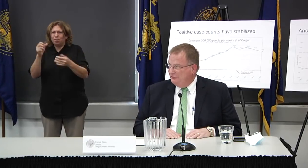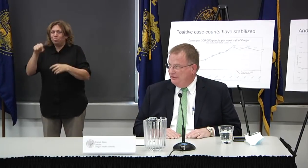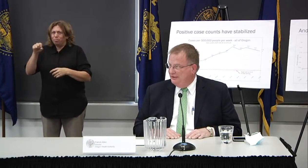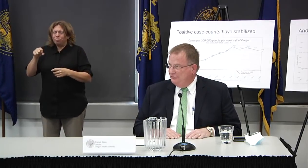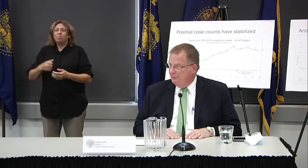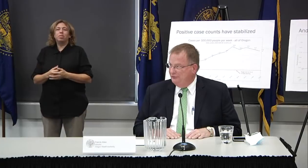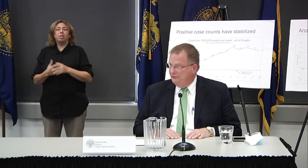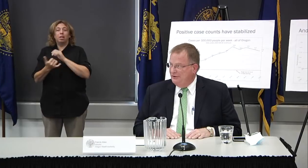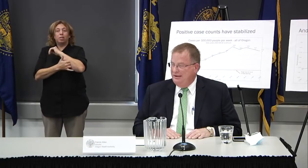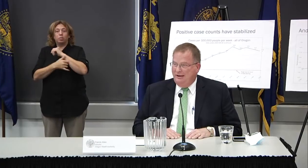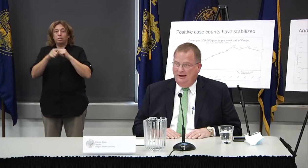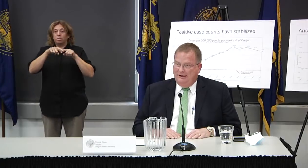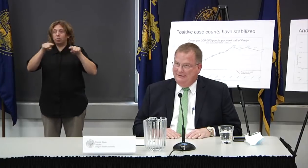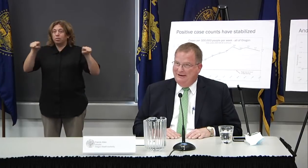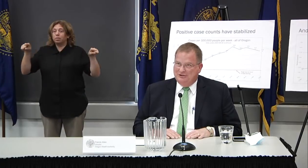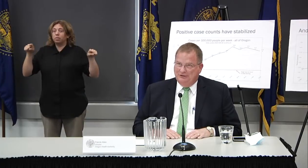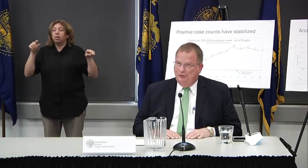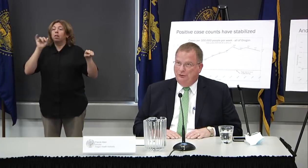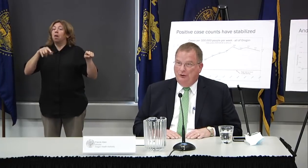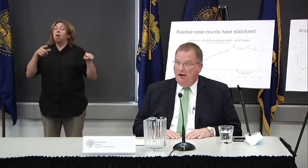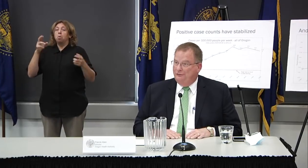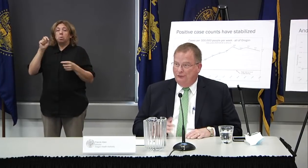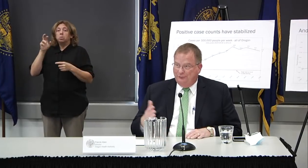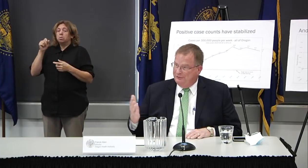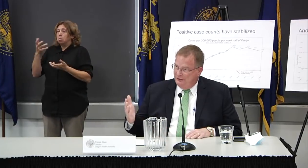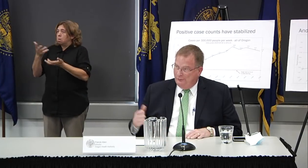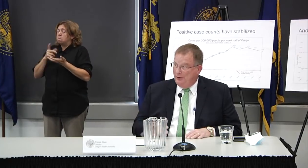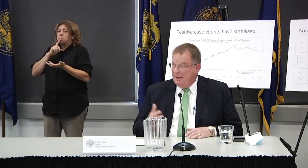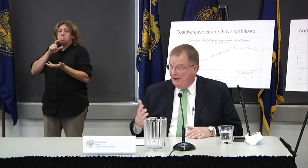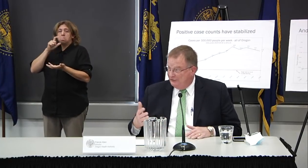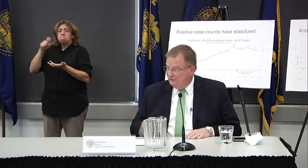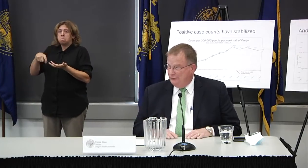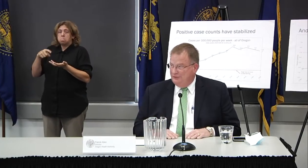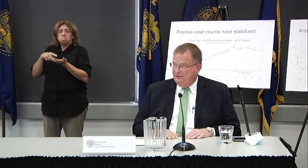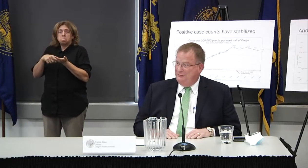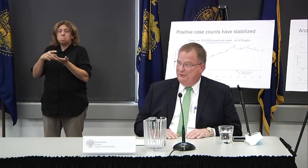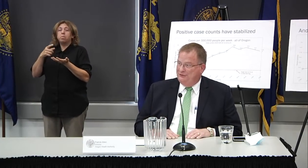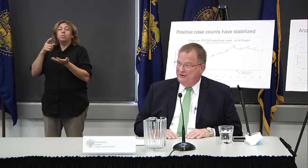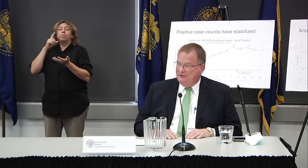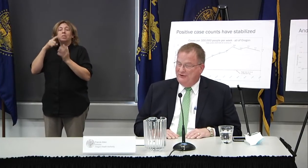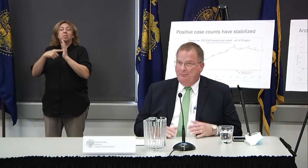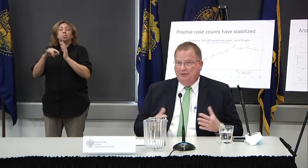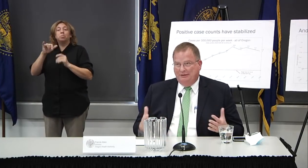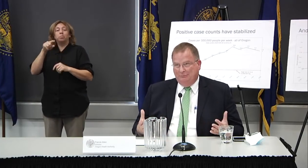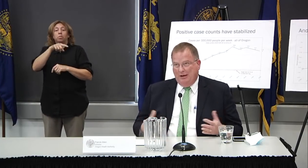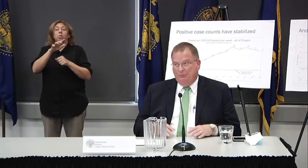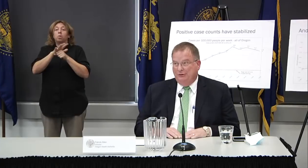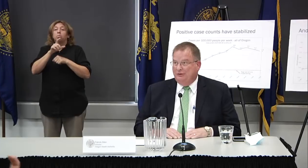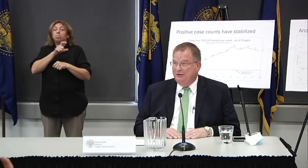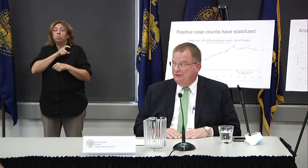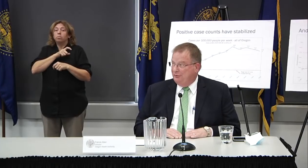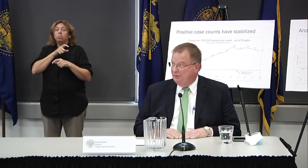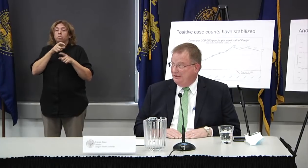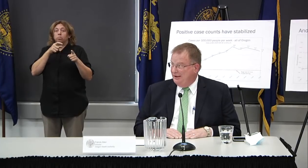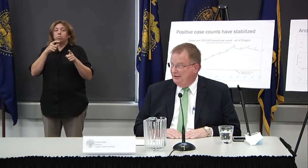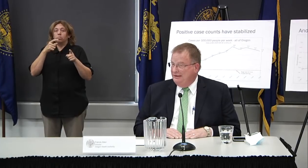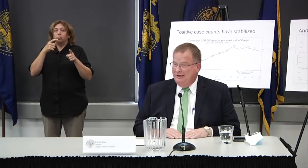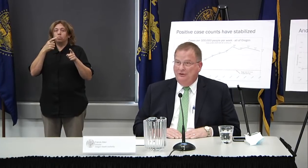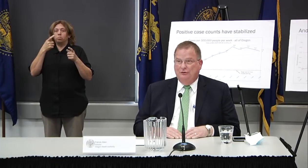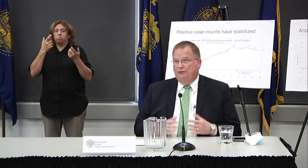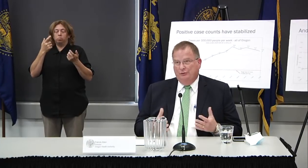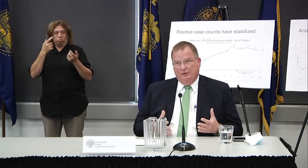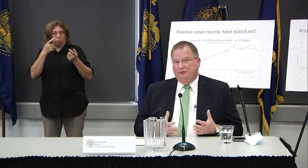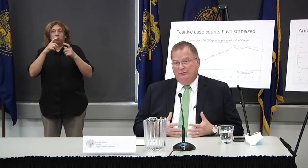talked about today in terms of engaging local law enforcement to wear masks, or to set an example at political leadership in a